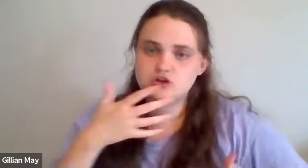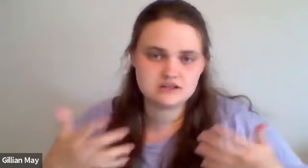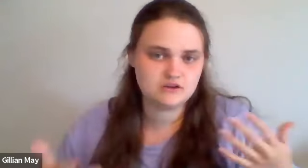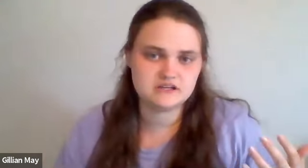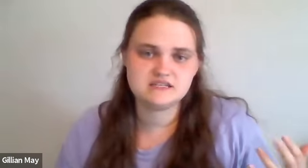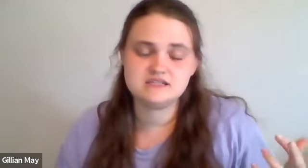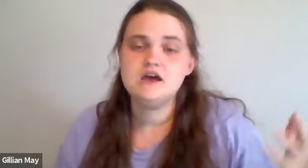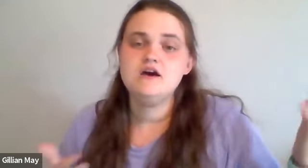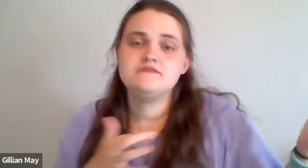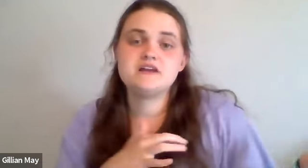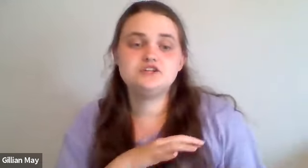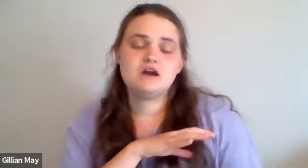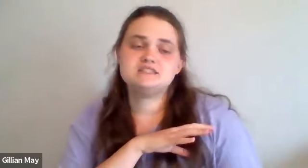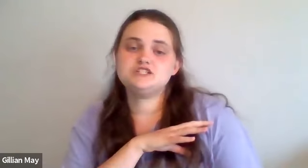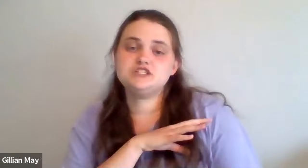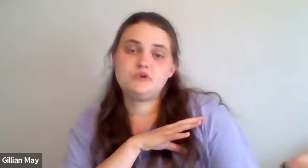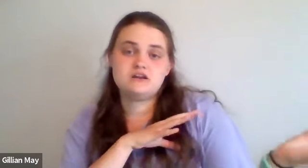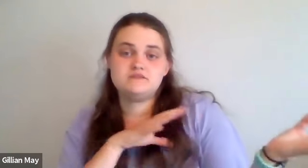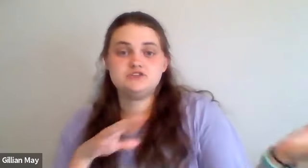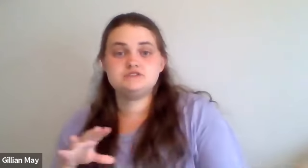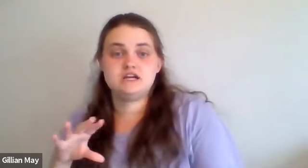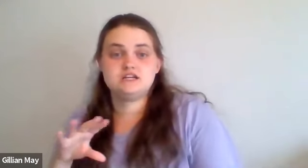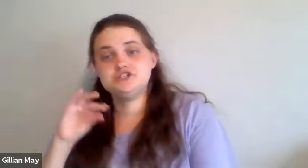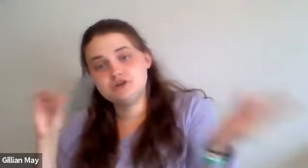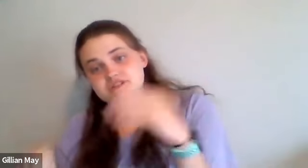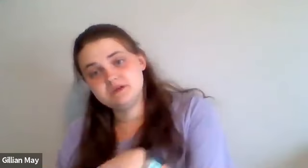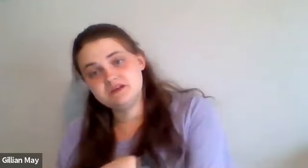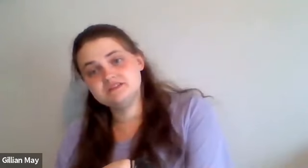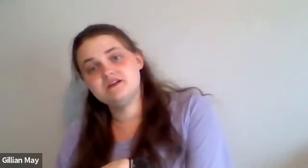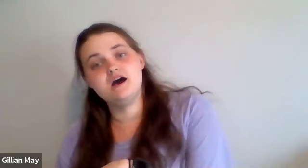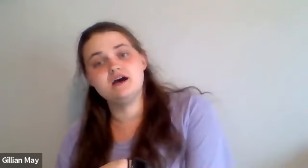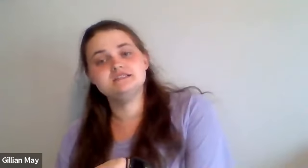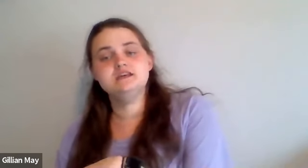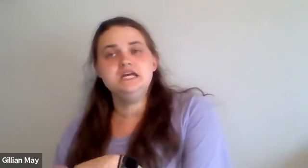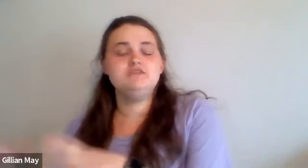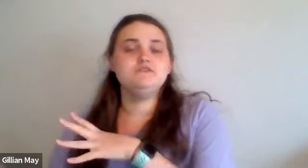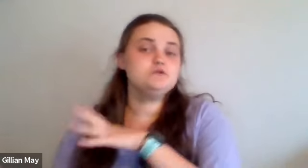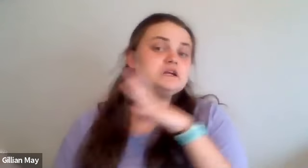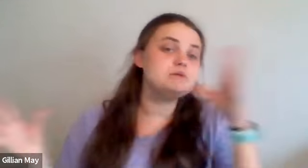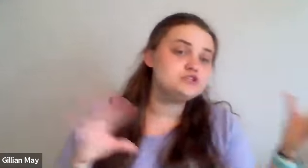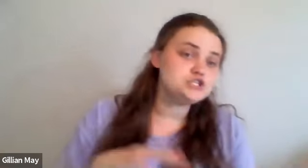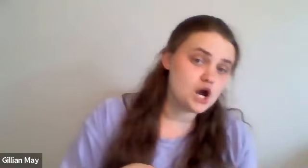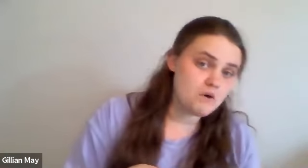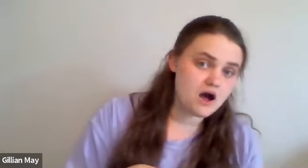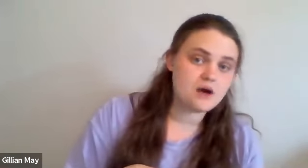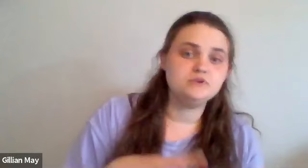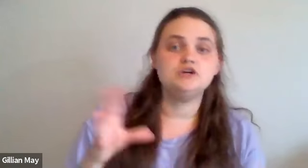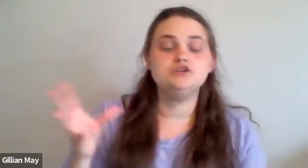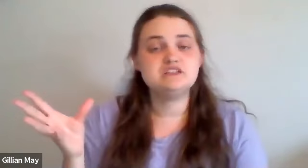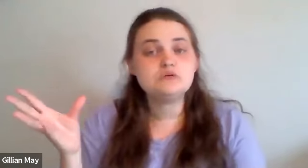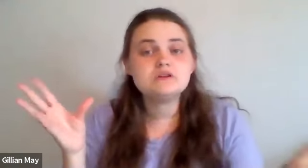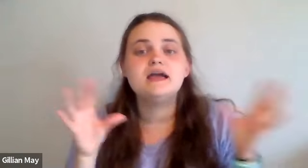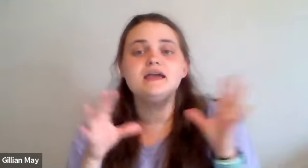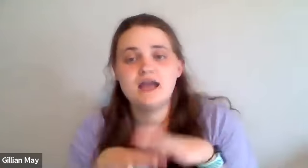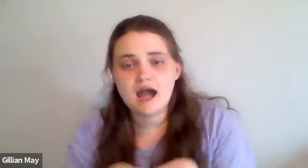started learning signs, the fact that you guys actually brought enough interest and actually chose to be in this class, even if you weren't able to show up, you still were like, I